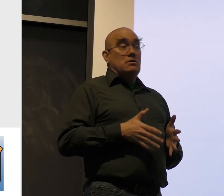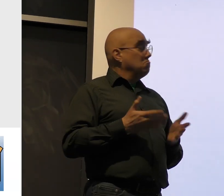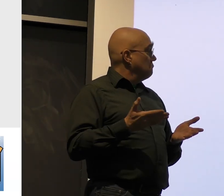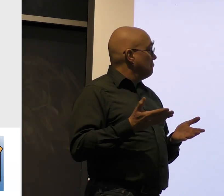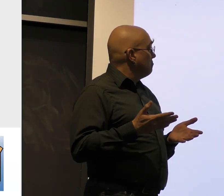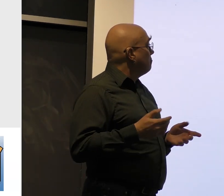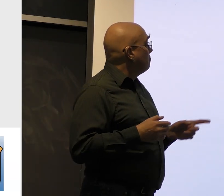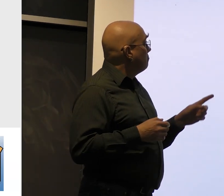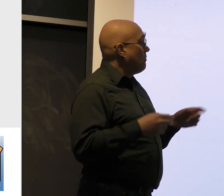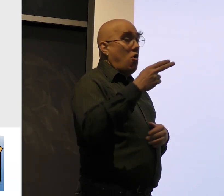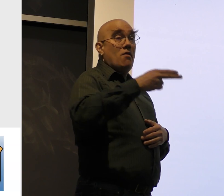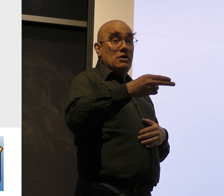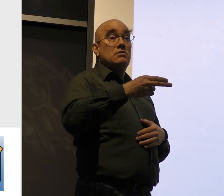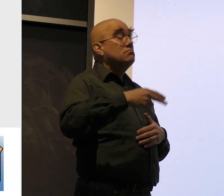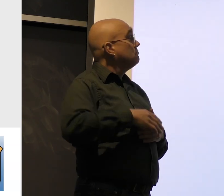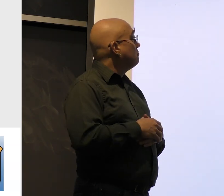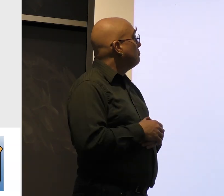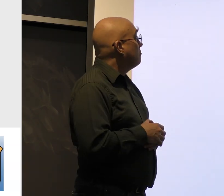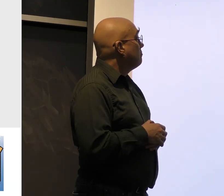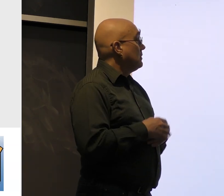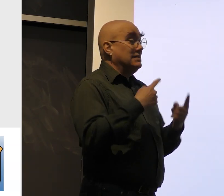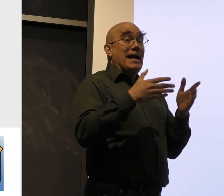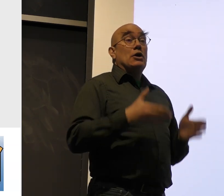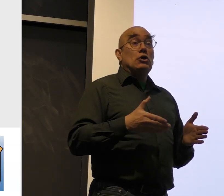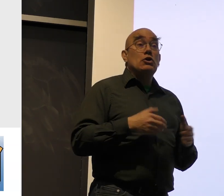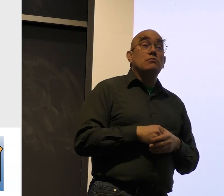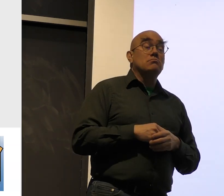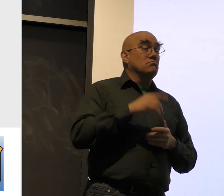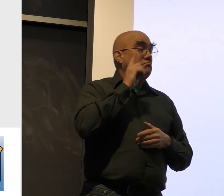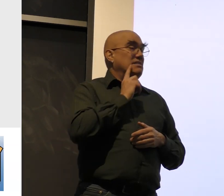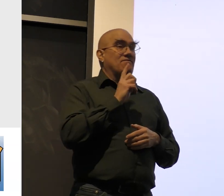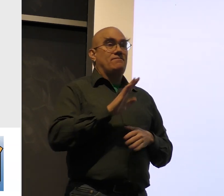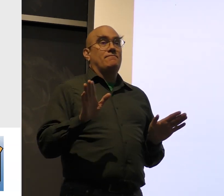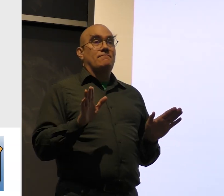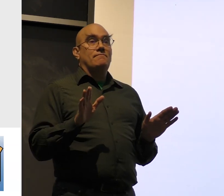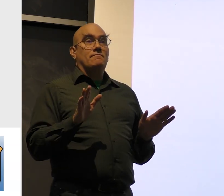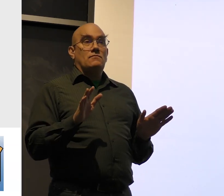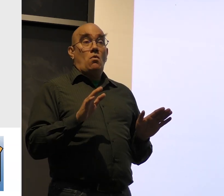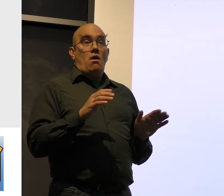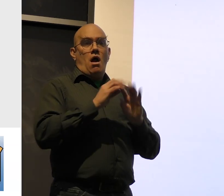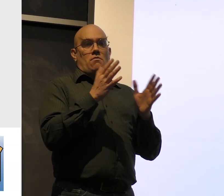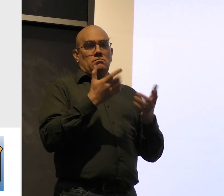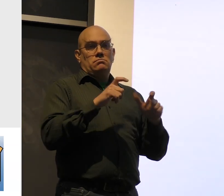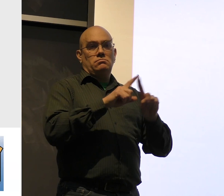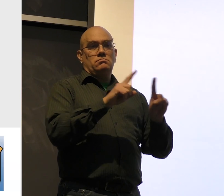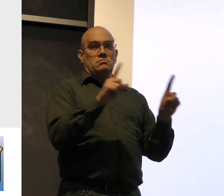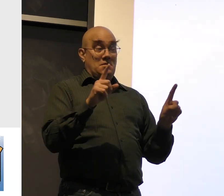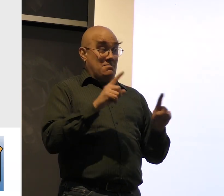deaf American, hard of hearing, signer, and deaf. And so obviously